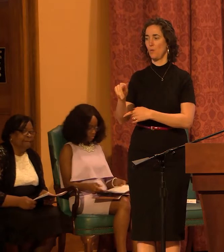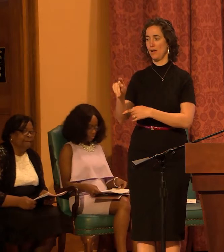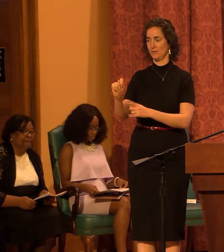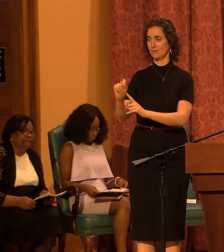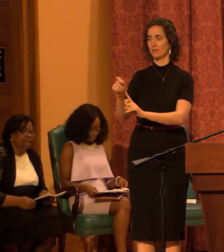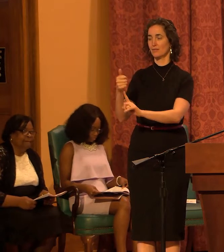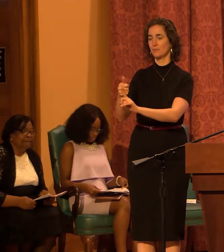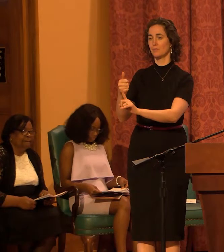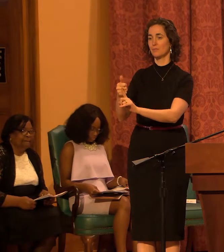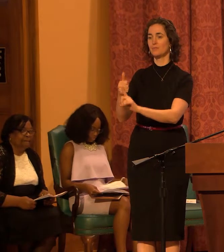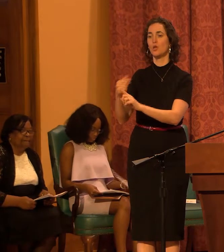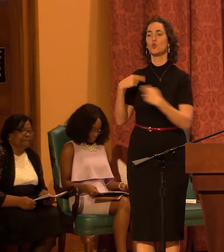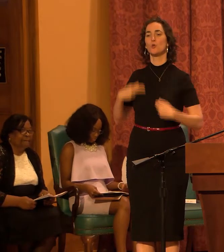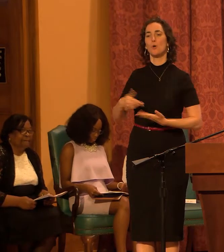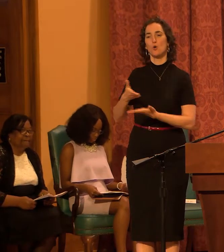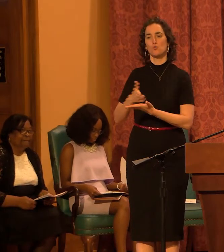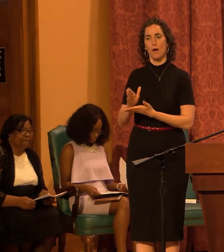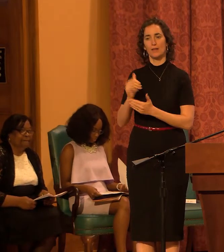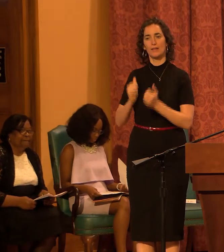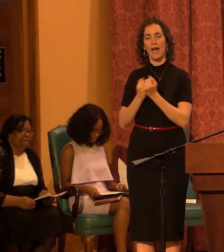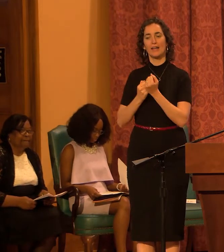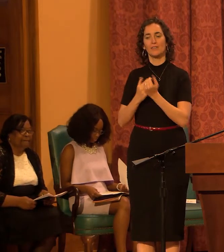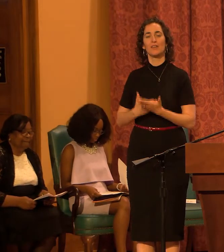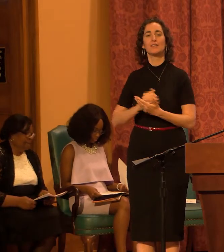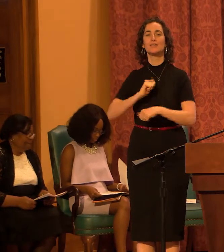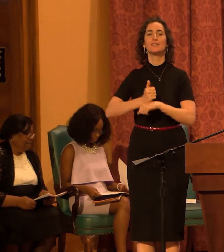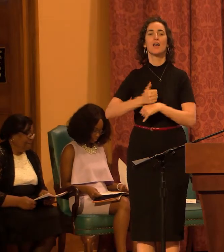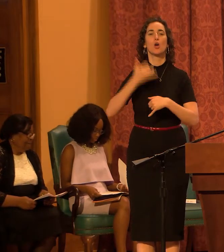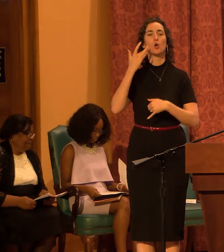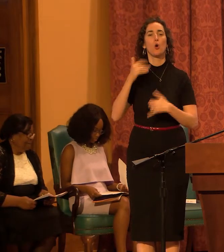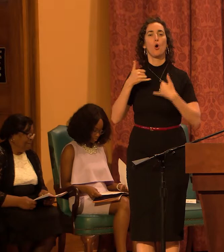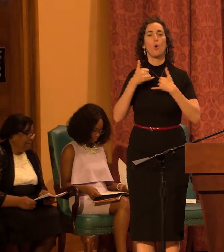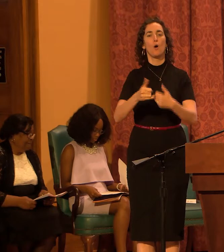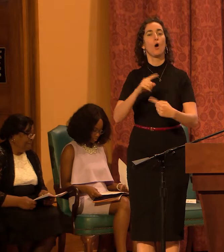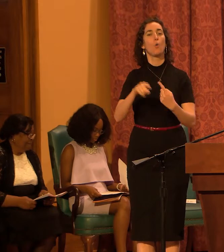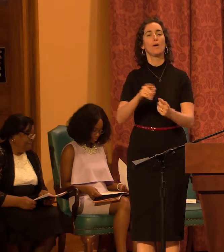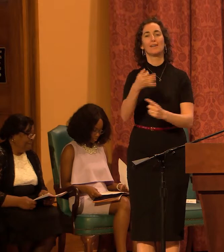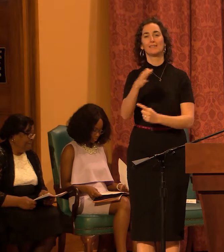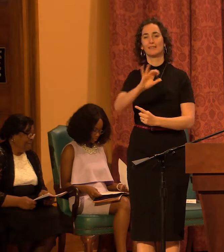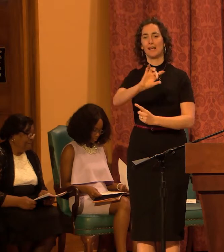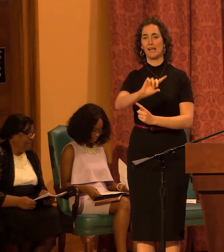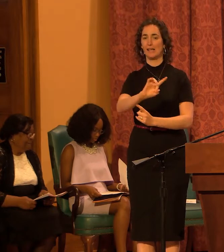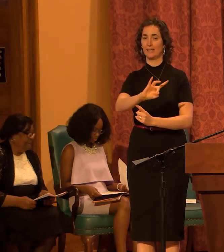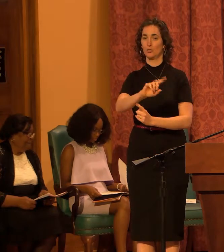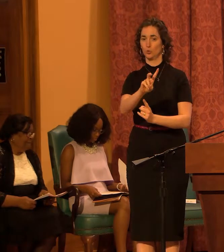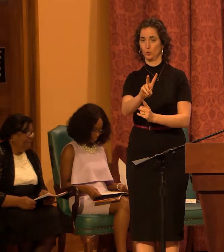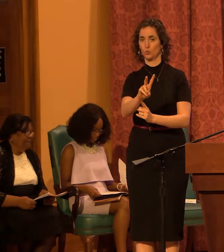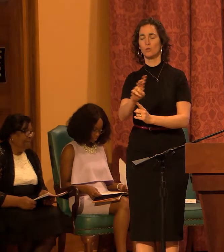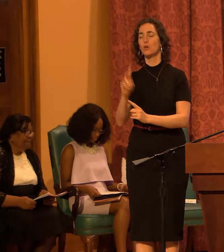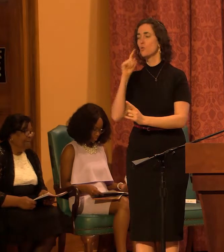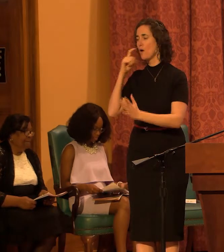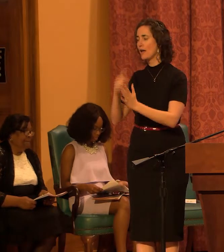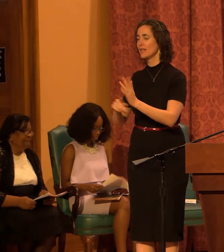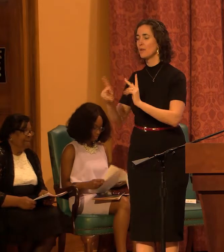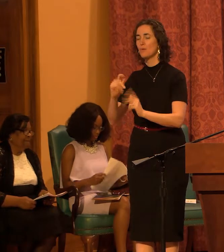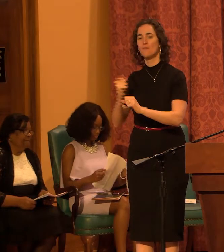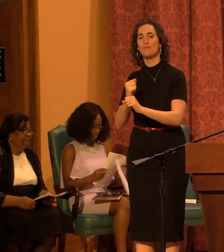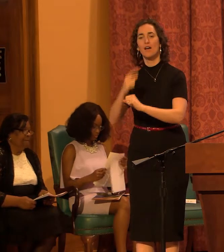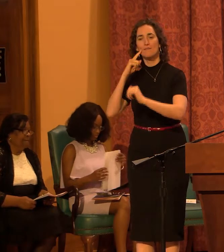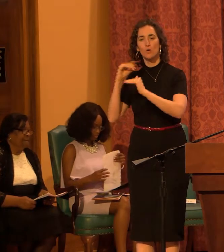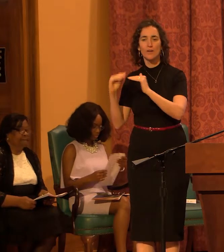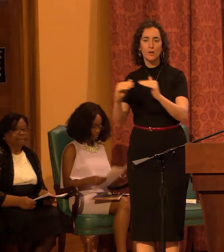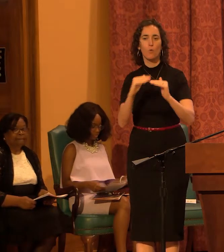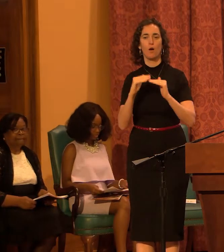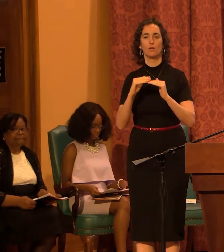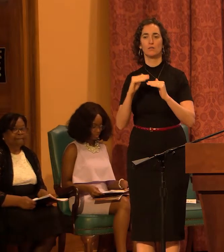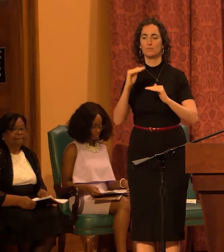activist and she initiated the Gold Awards in 1982 to recognize people who work for equality, justice, and dignity